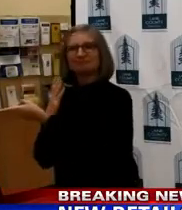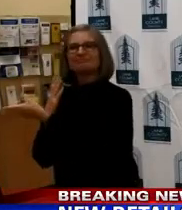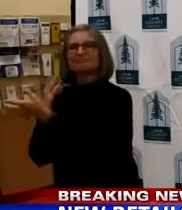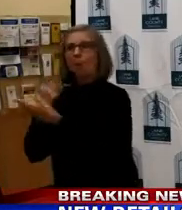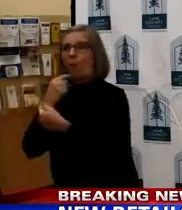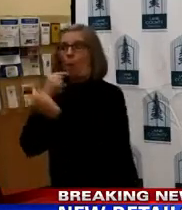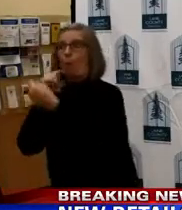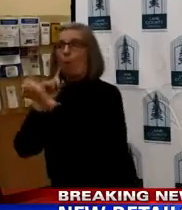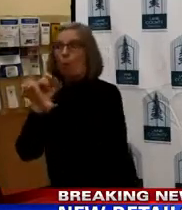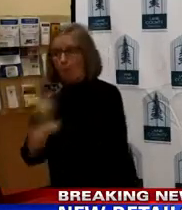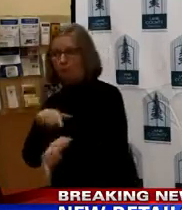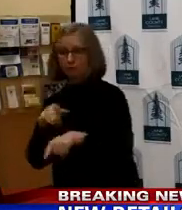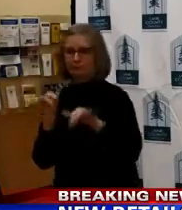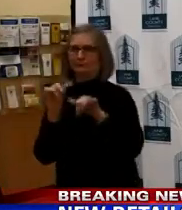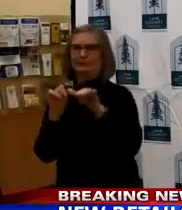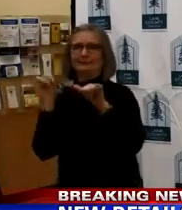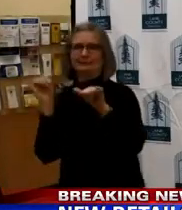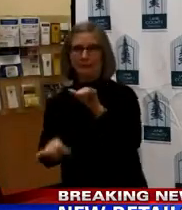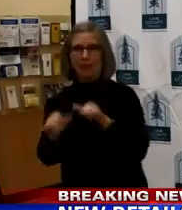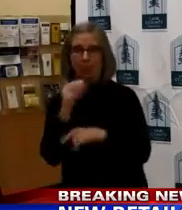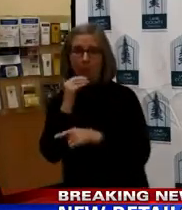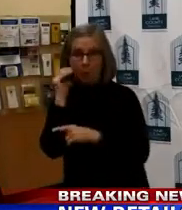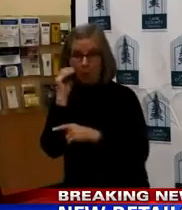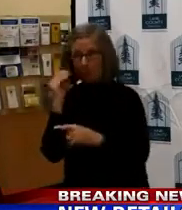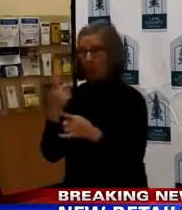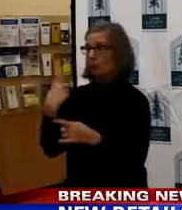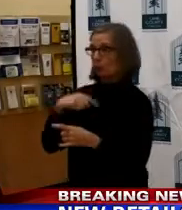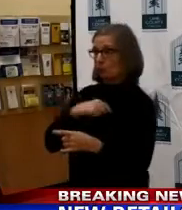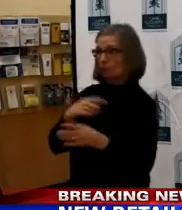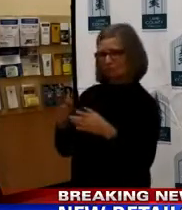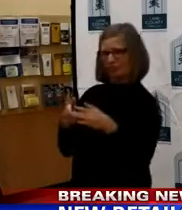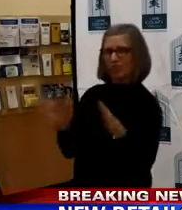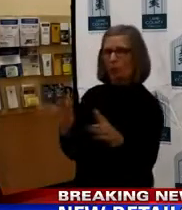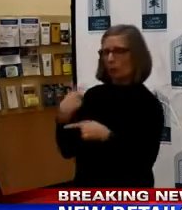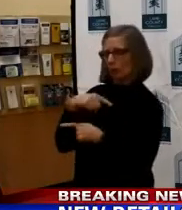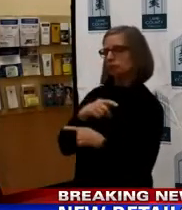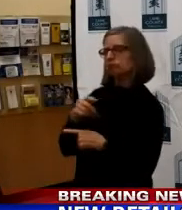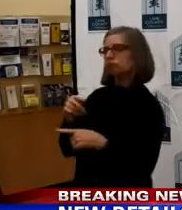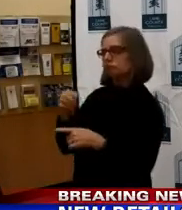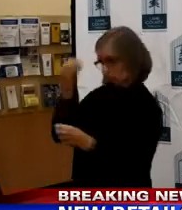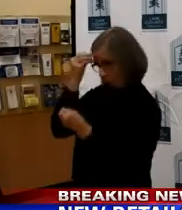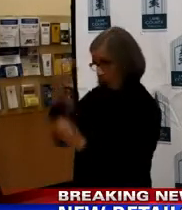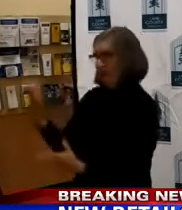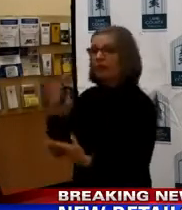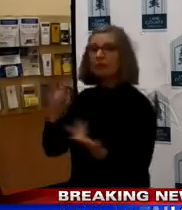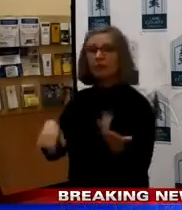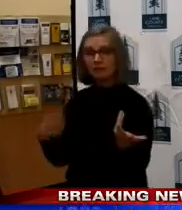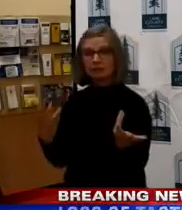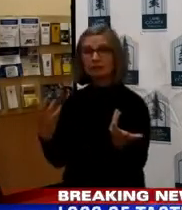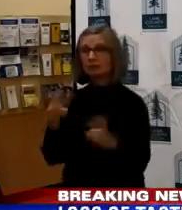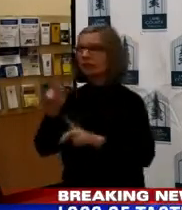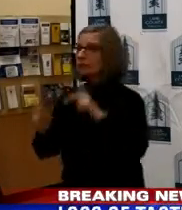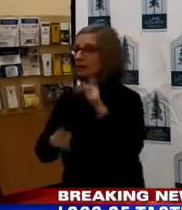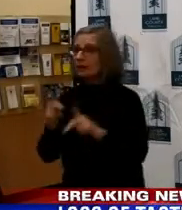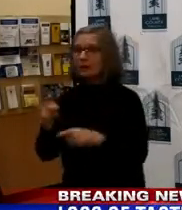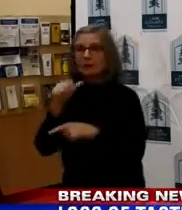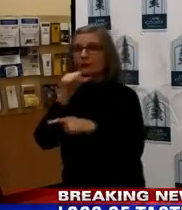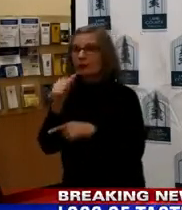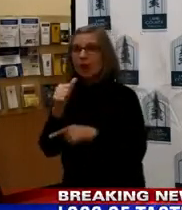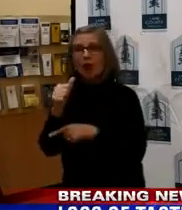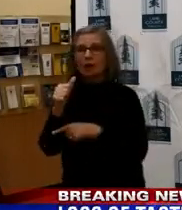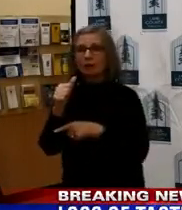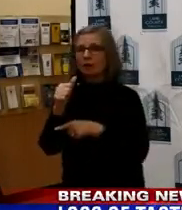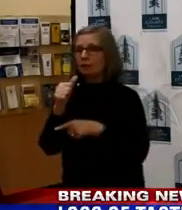been, generally speaking, as a community, abiding by those social distancing pieces. So folks are not making lots of trips